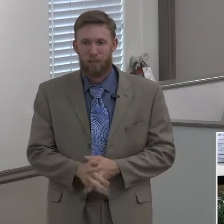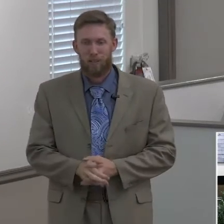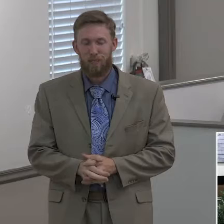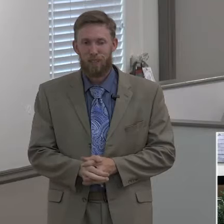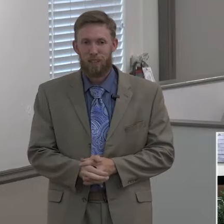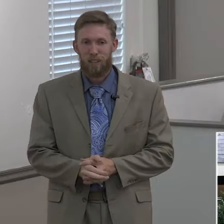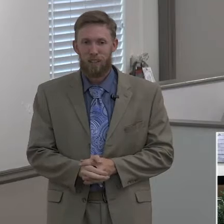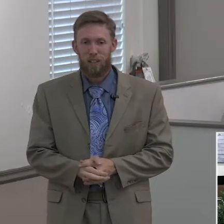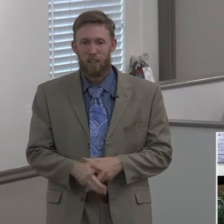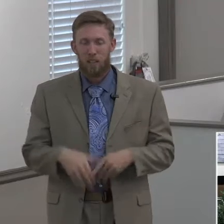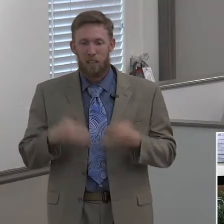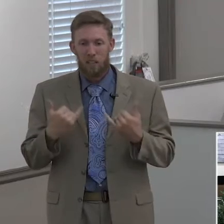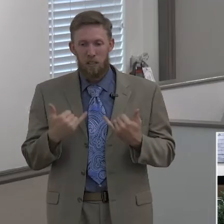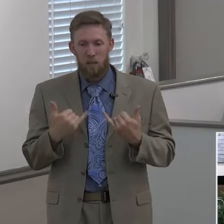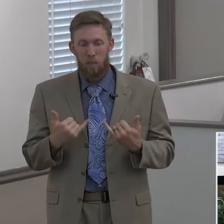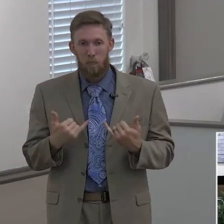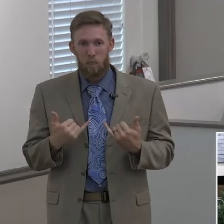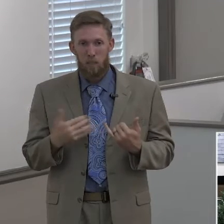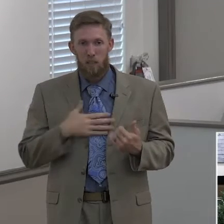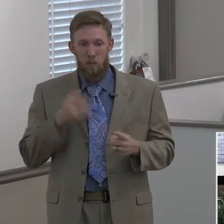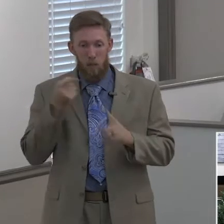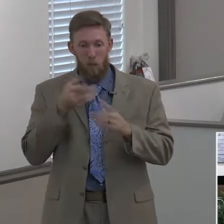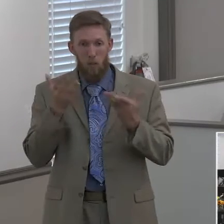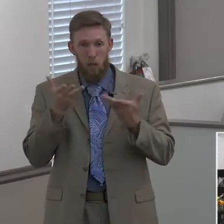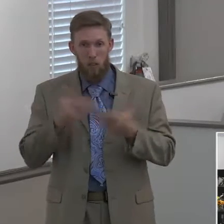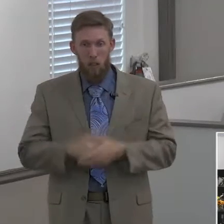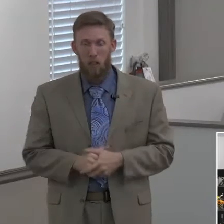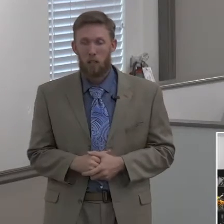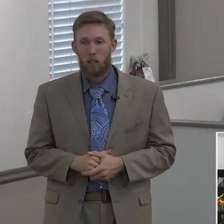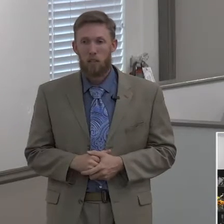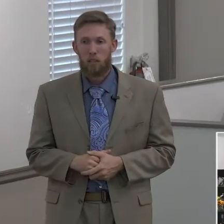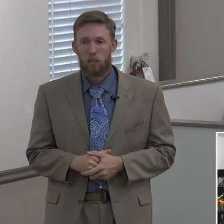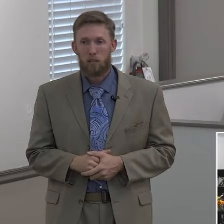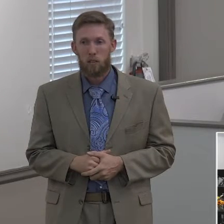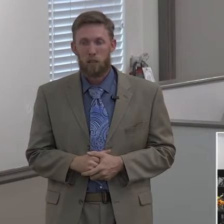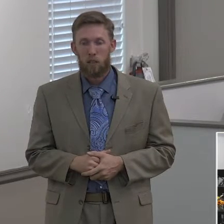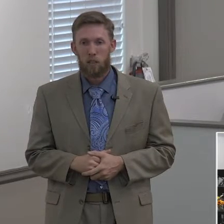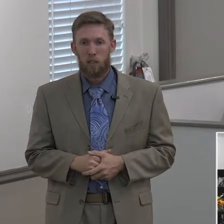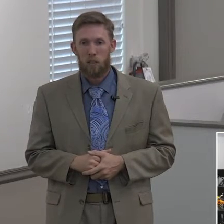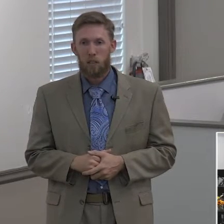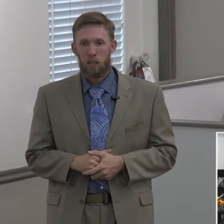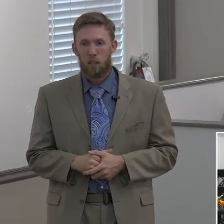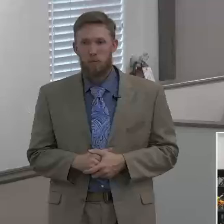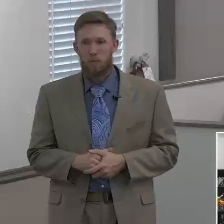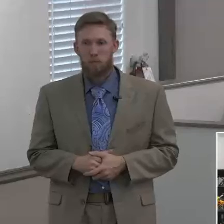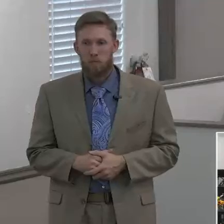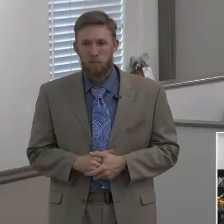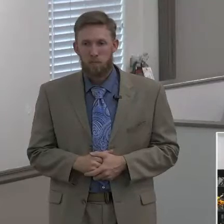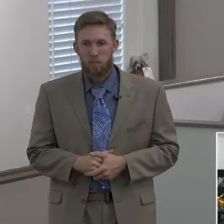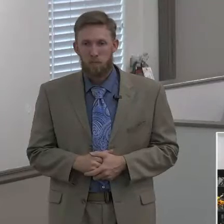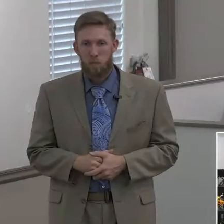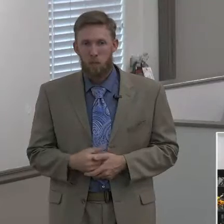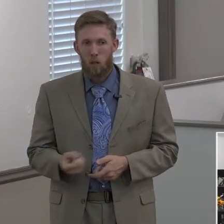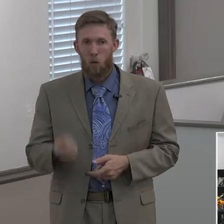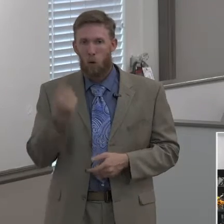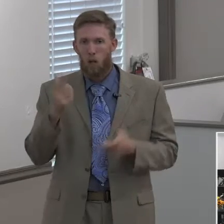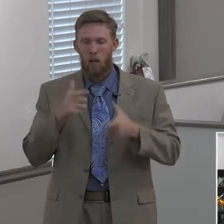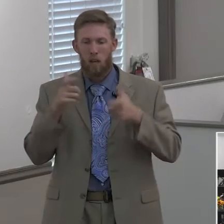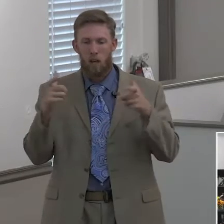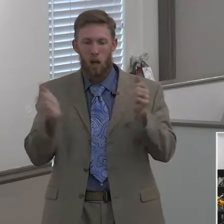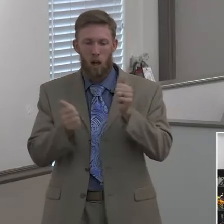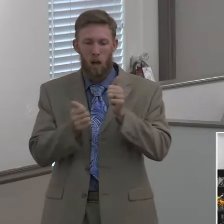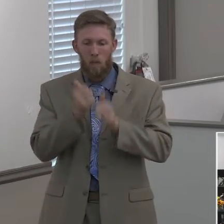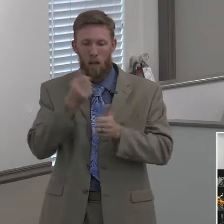All right, now, but here's my point with you. One of the greatest failures of